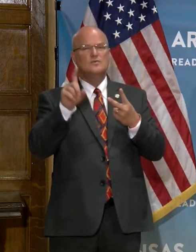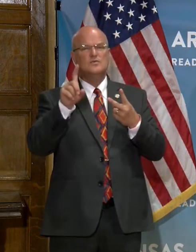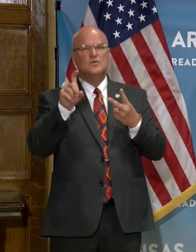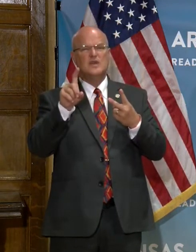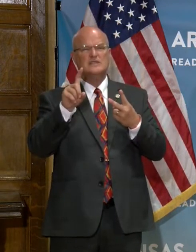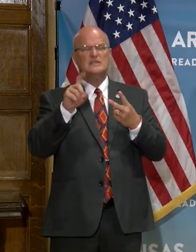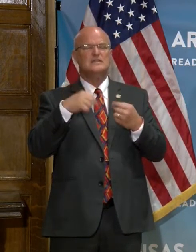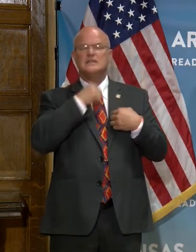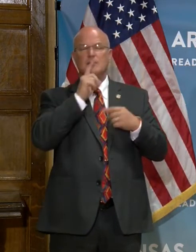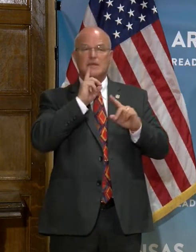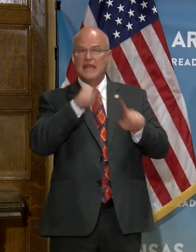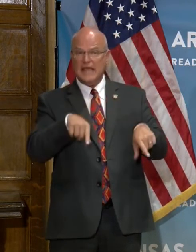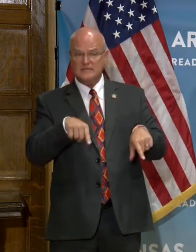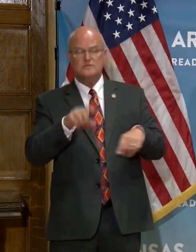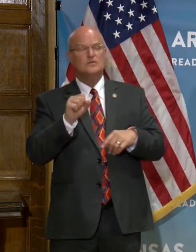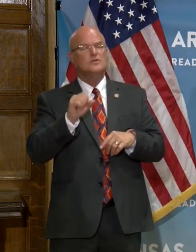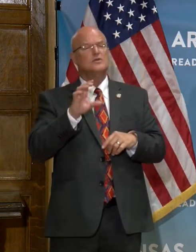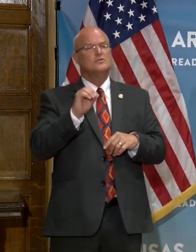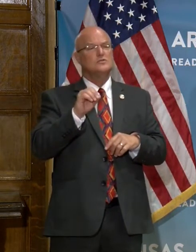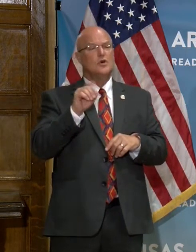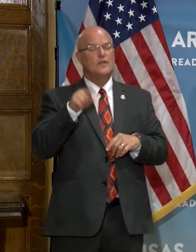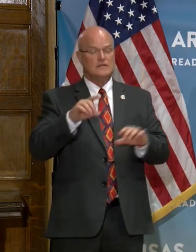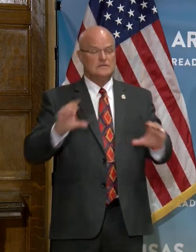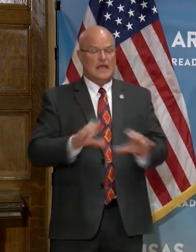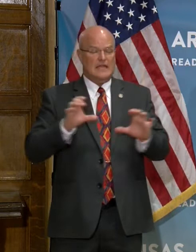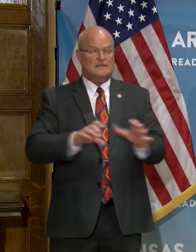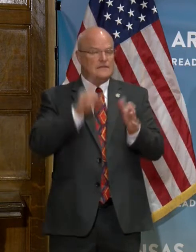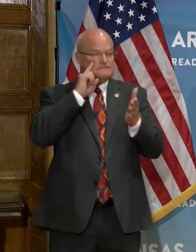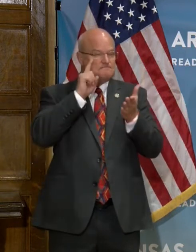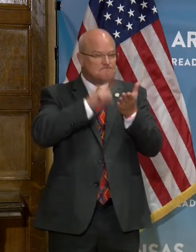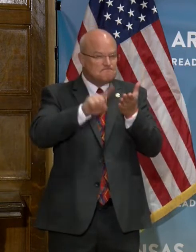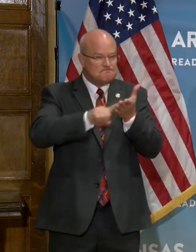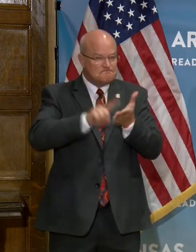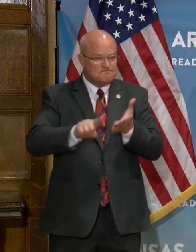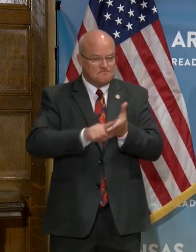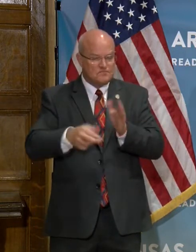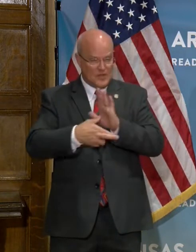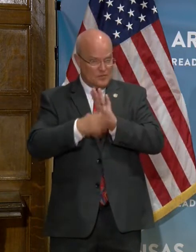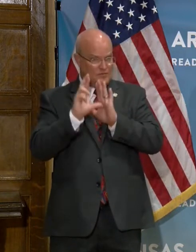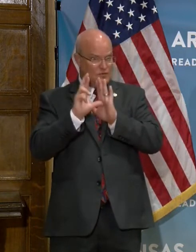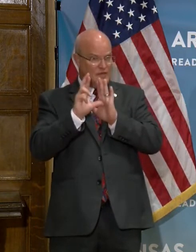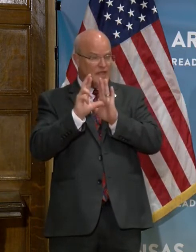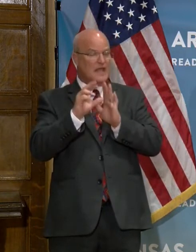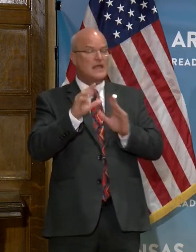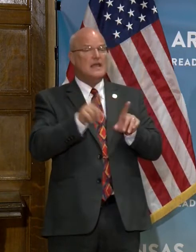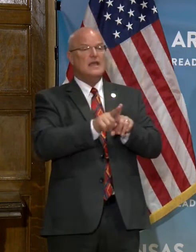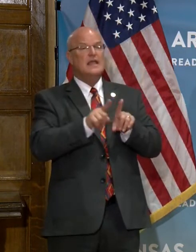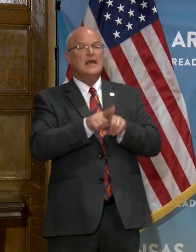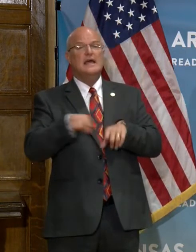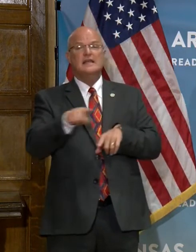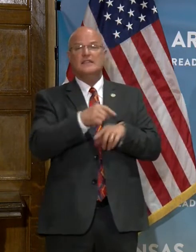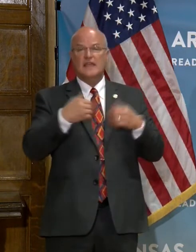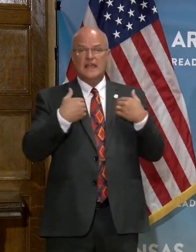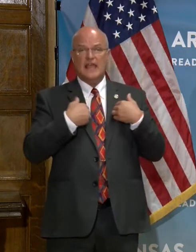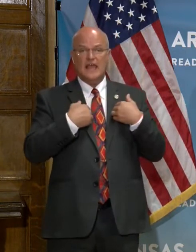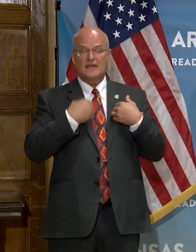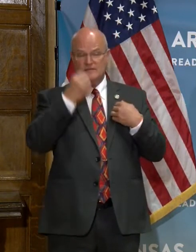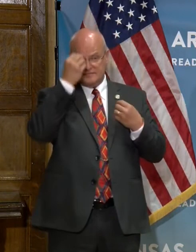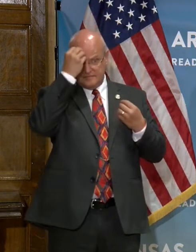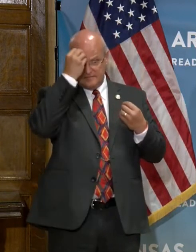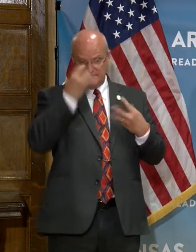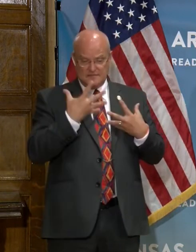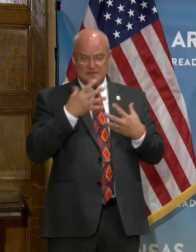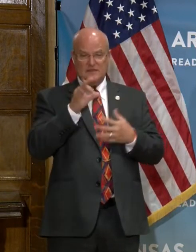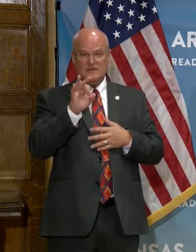question marks that haven't been answered. So they're actively reviewing those, and as they have indications